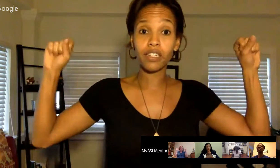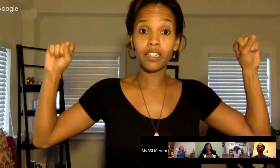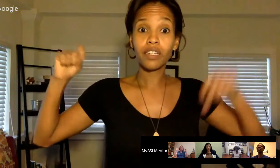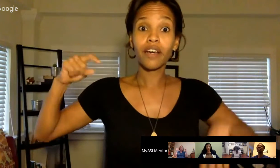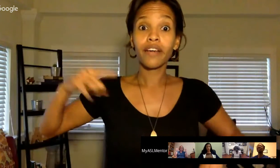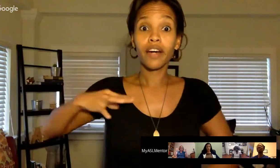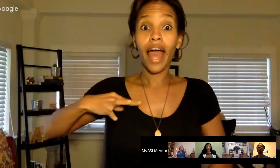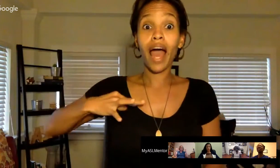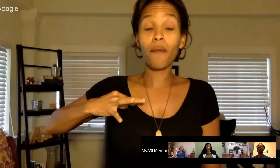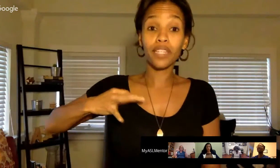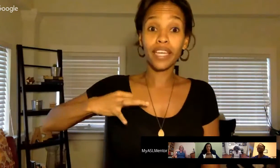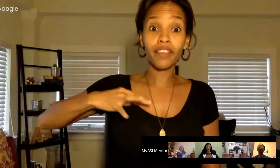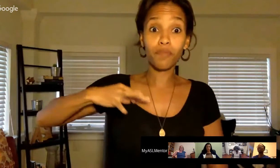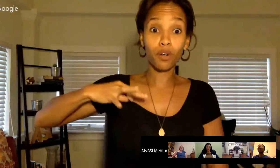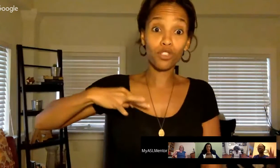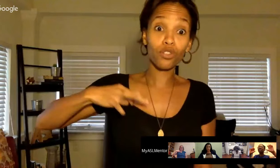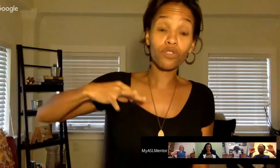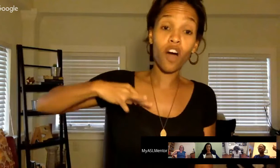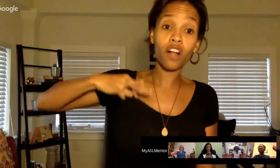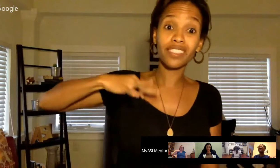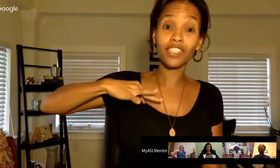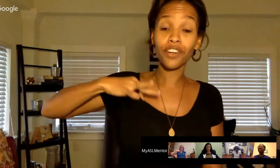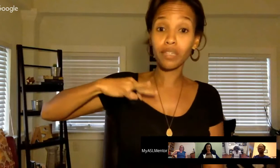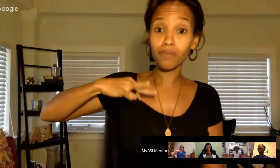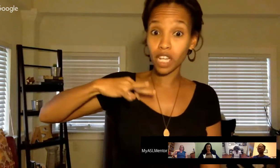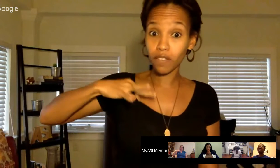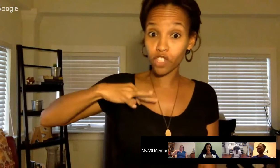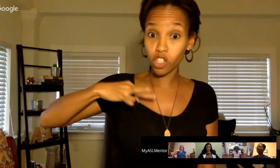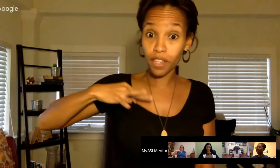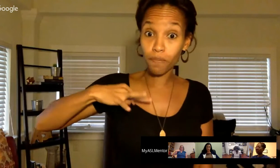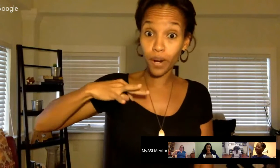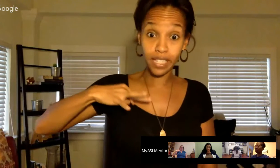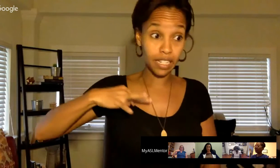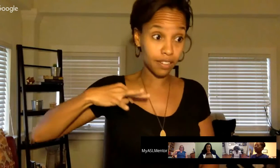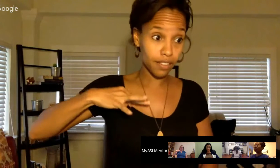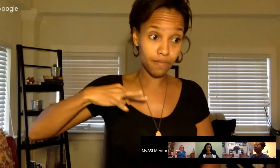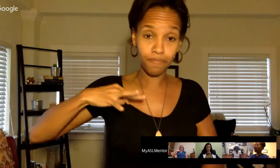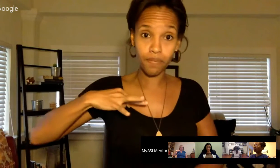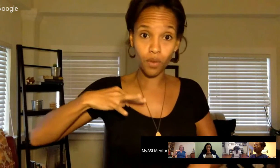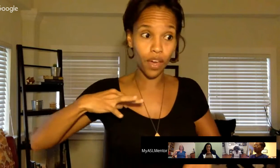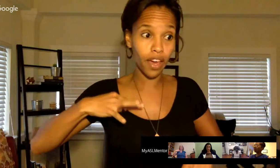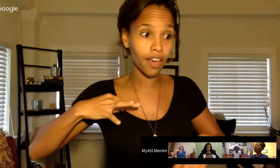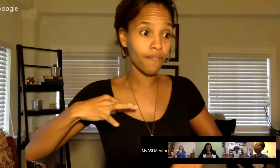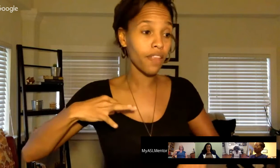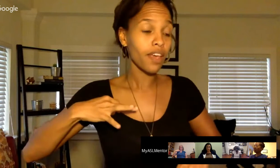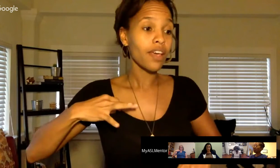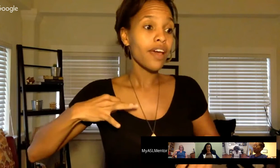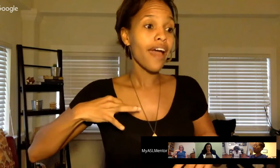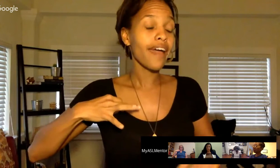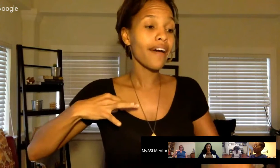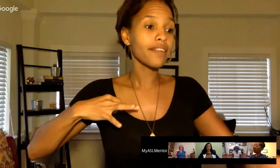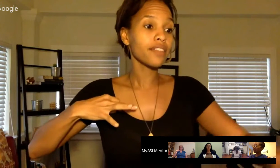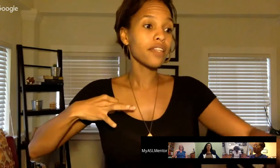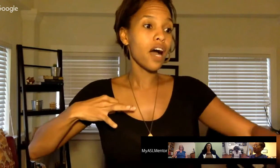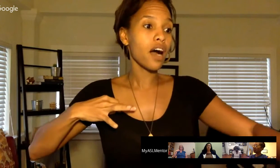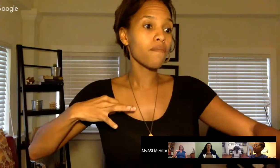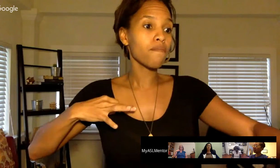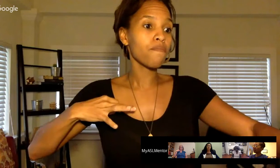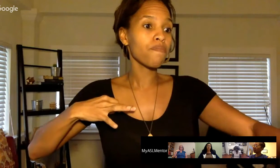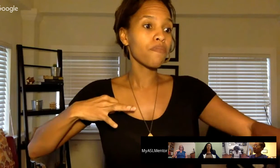president, applicant, the person who's volunteering themselves to be the president, okay?